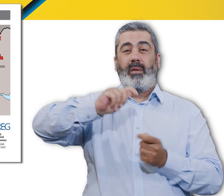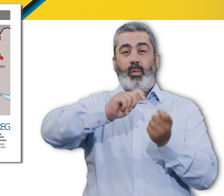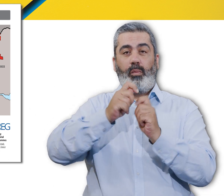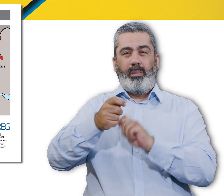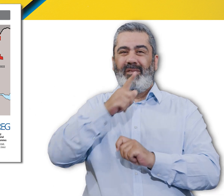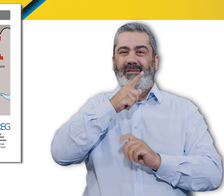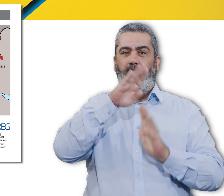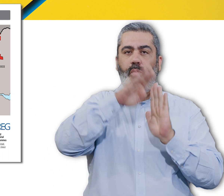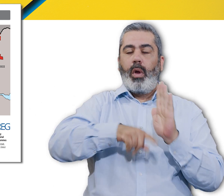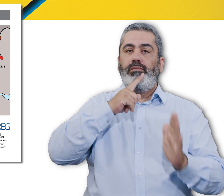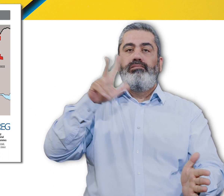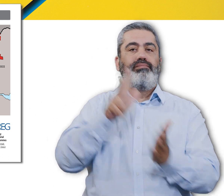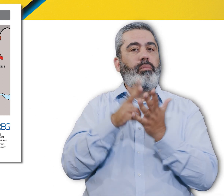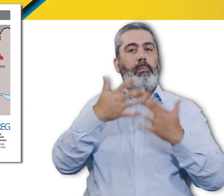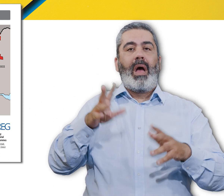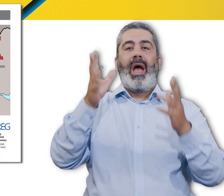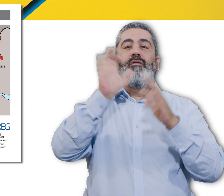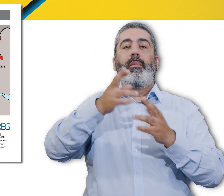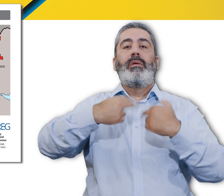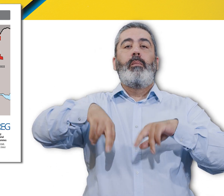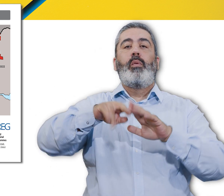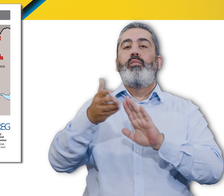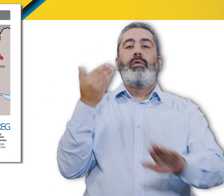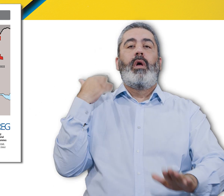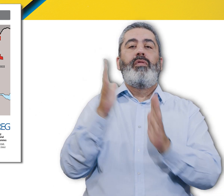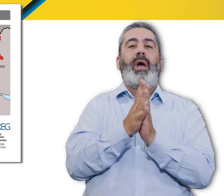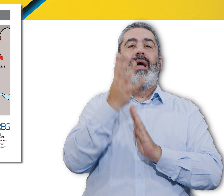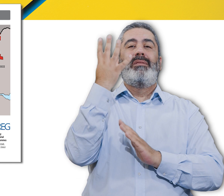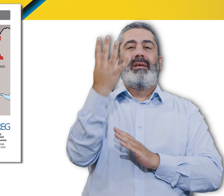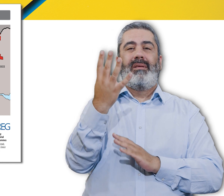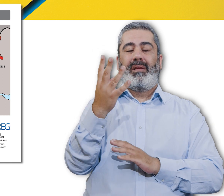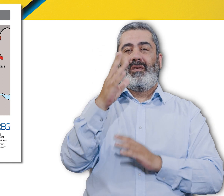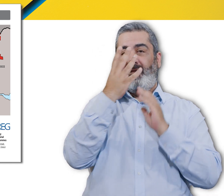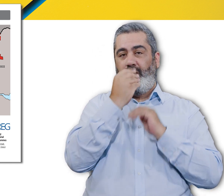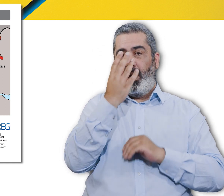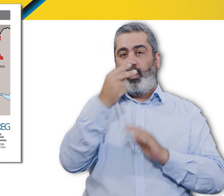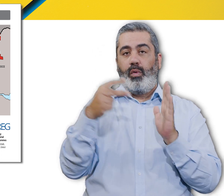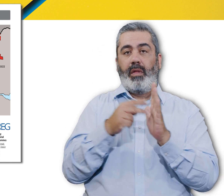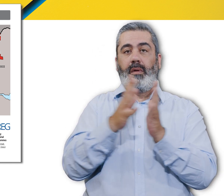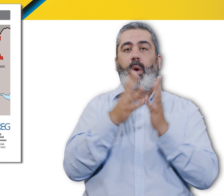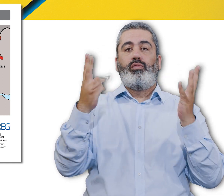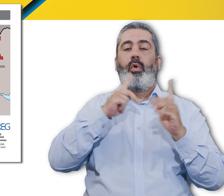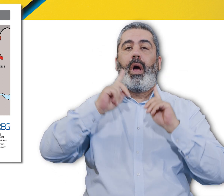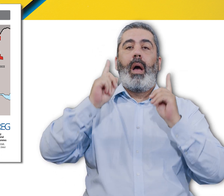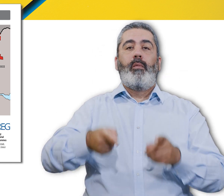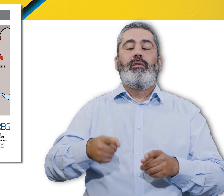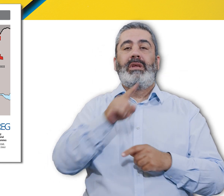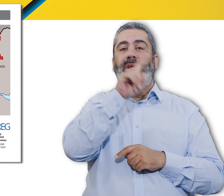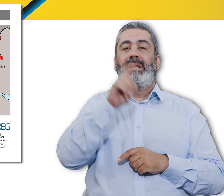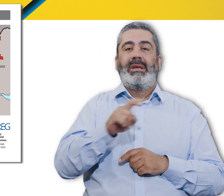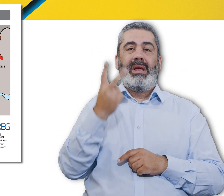C-2015-5482. The second modification of the program was approved by the European Commission on February 14, 2018 by